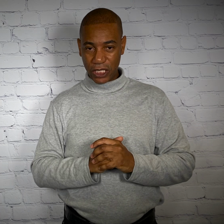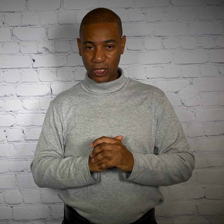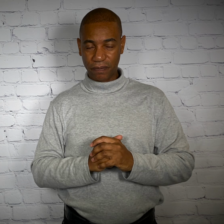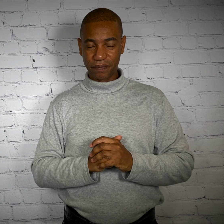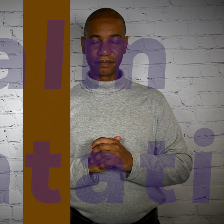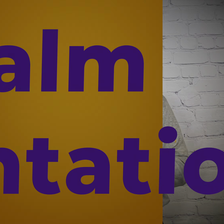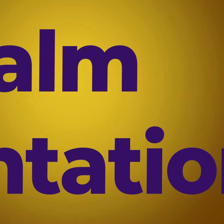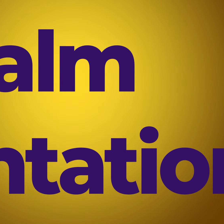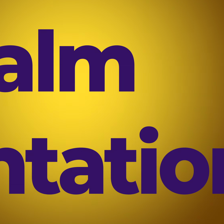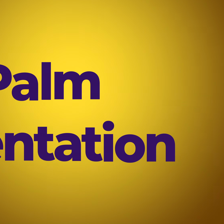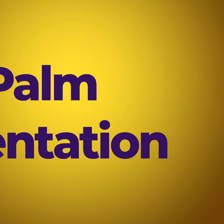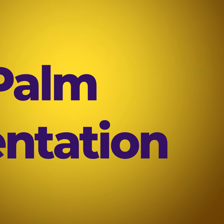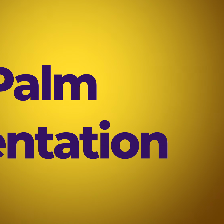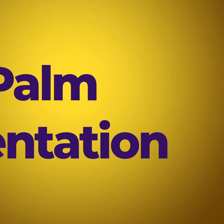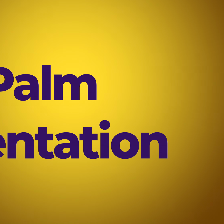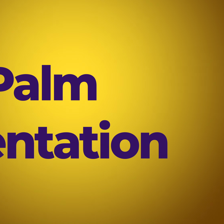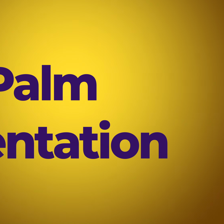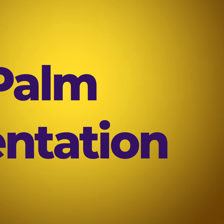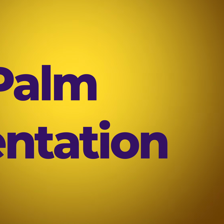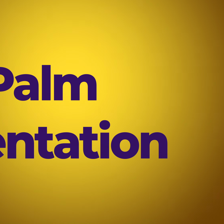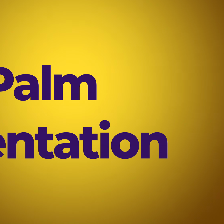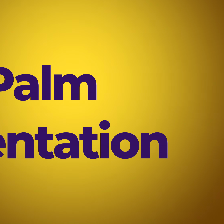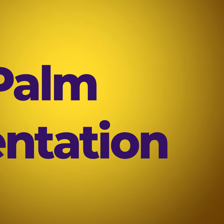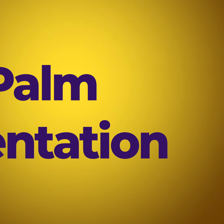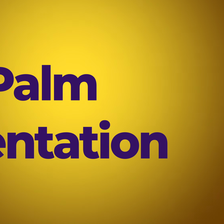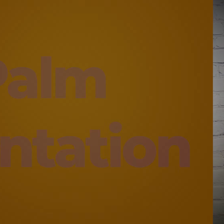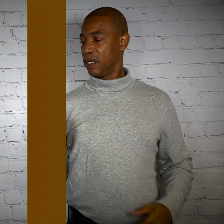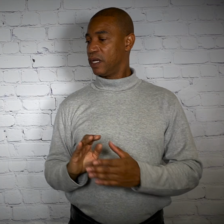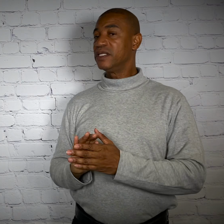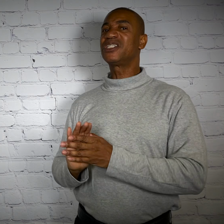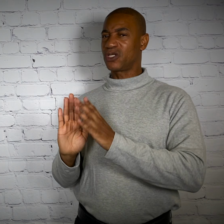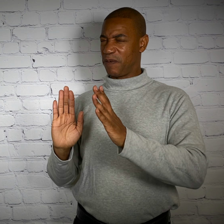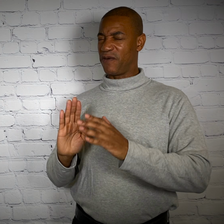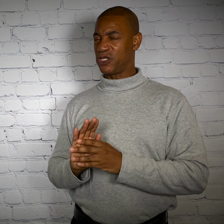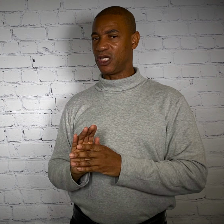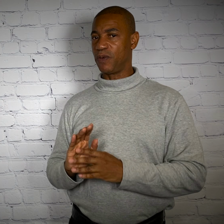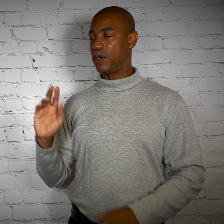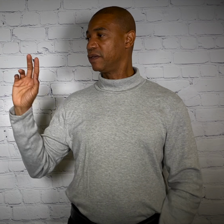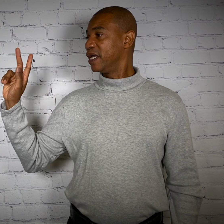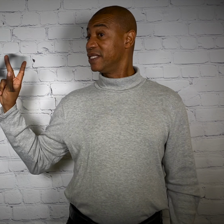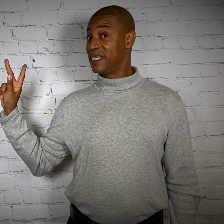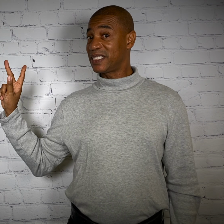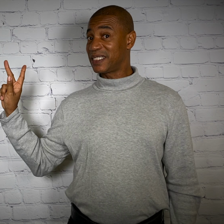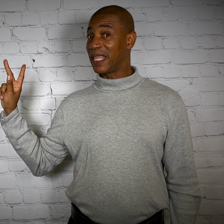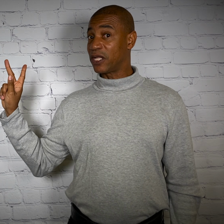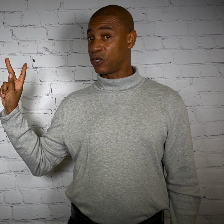location. Now let's talk about palm orientation. This is going to be a very simple one. This is the letter